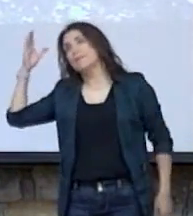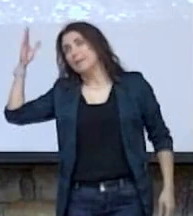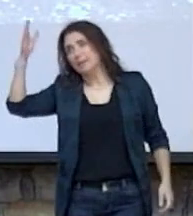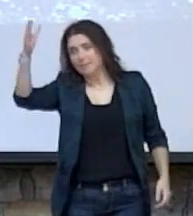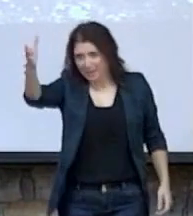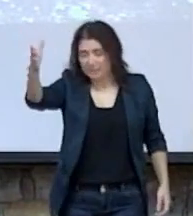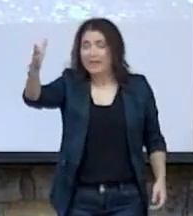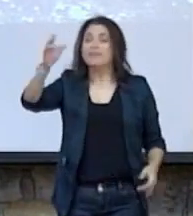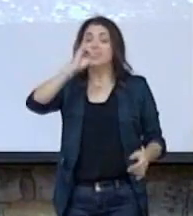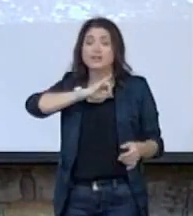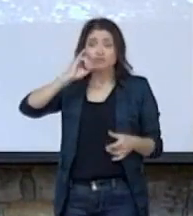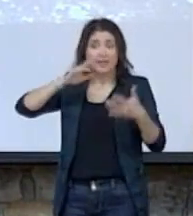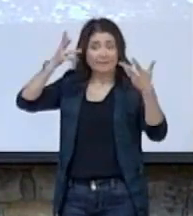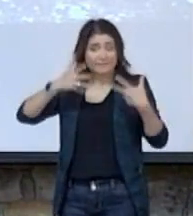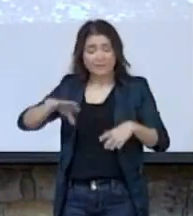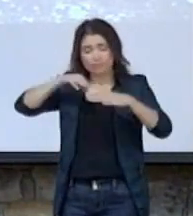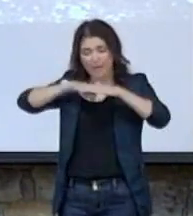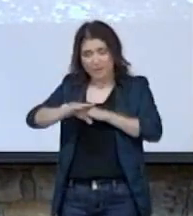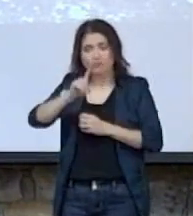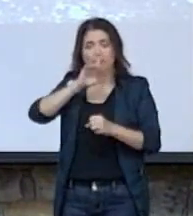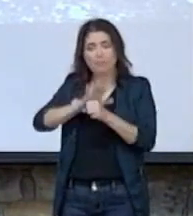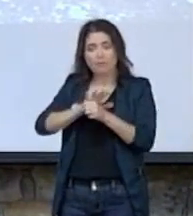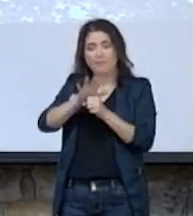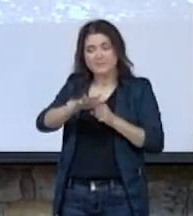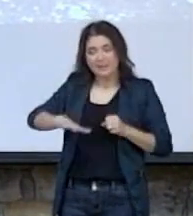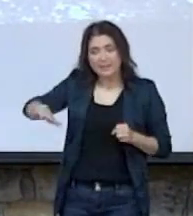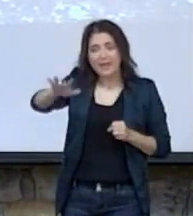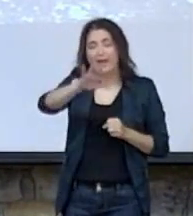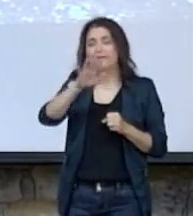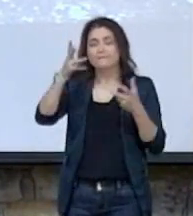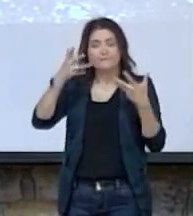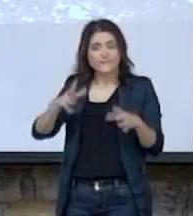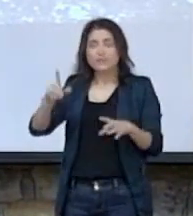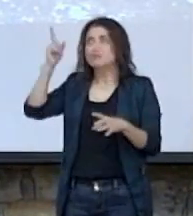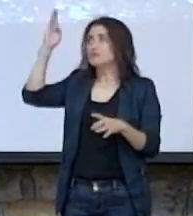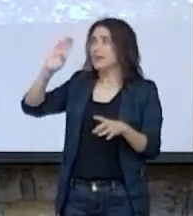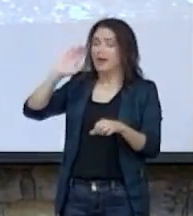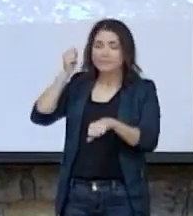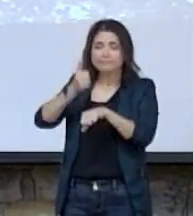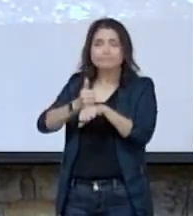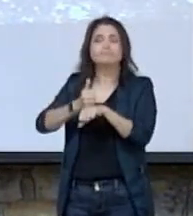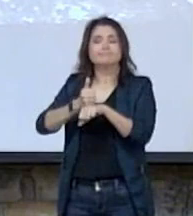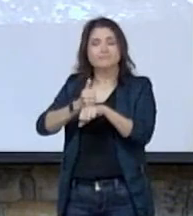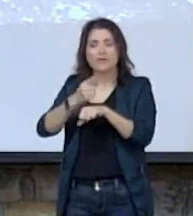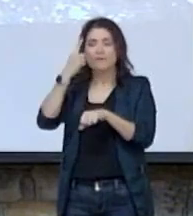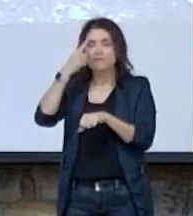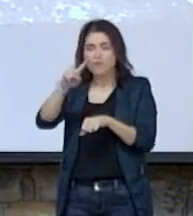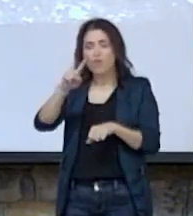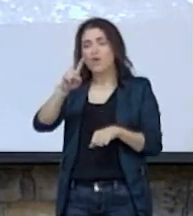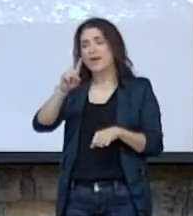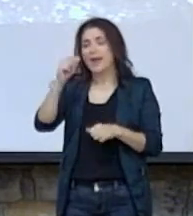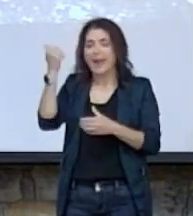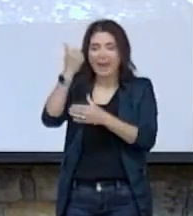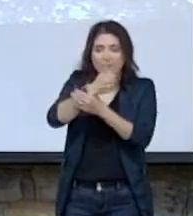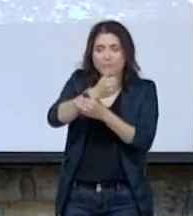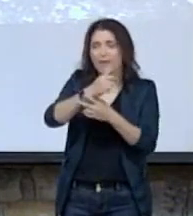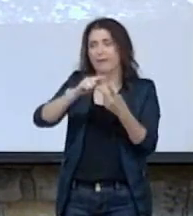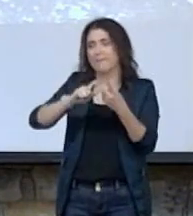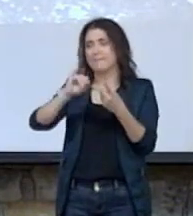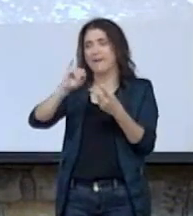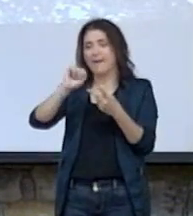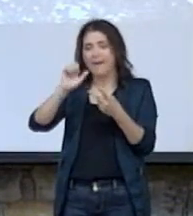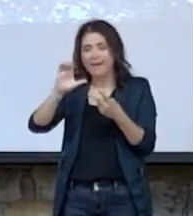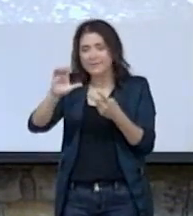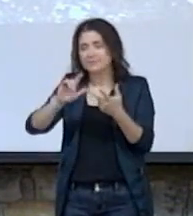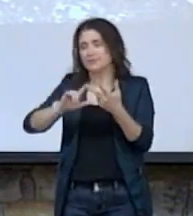Israelites have entered the promised land. They've entered the place, the land that God had promised to Abraham, to Isaac, and to Jacob. The tabernacle